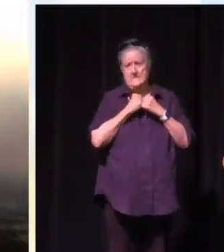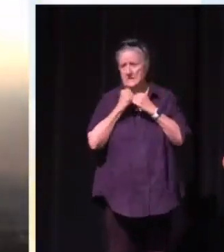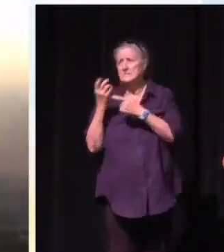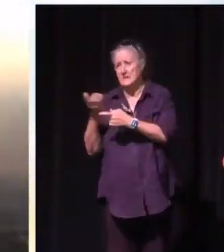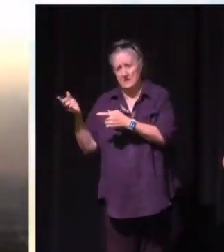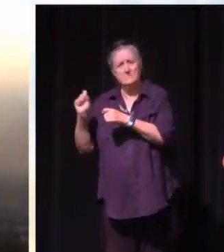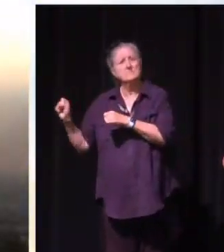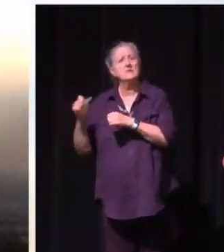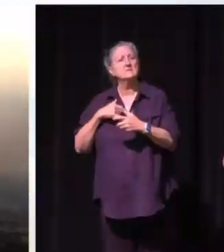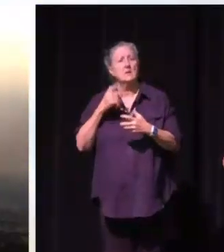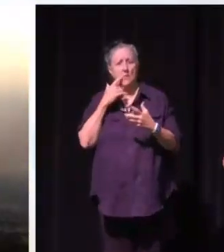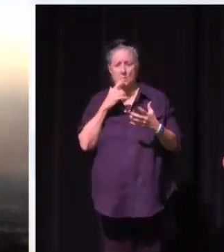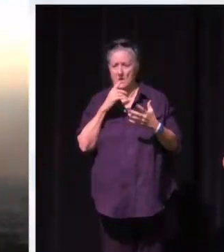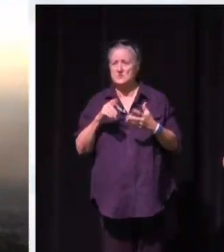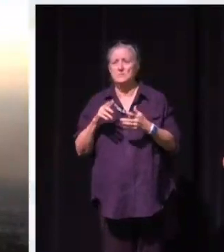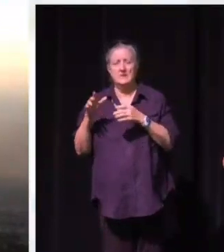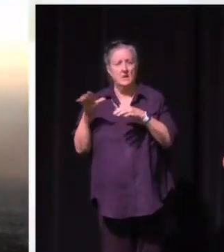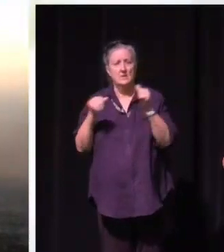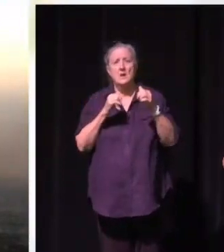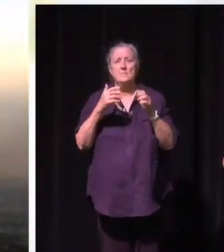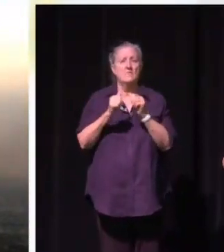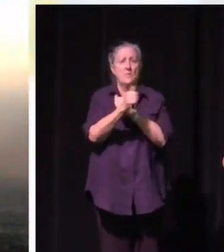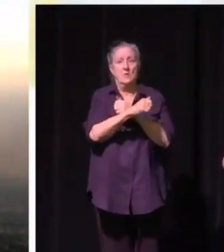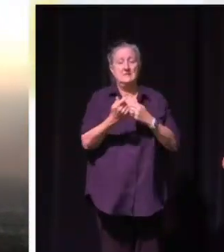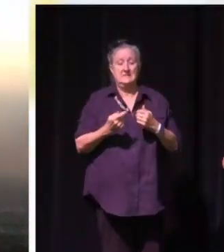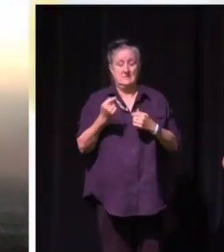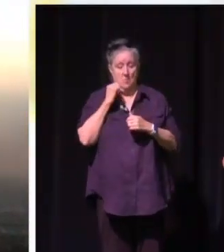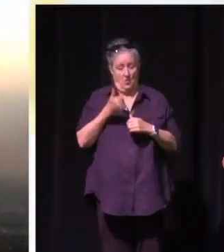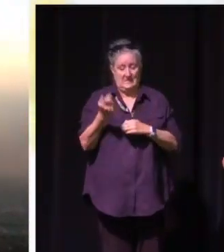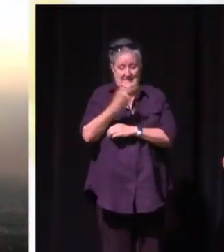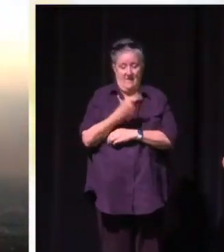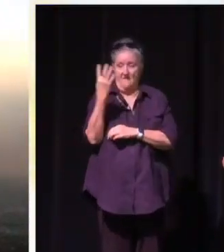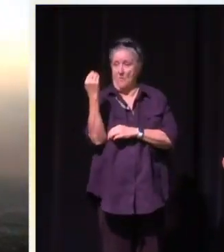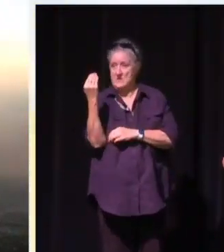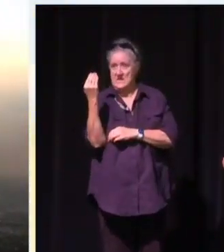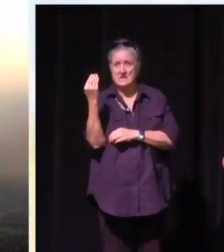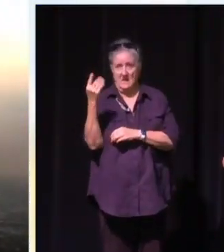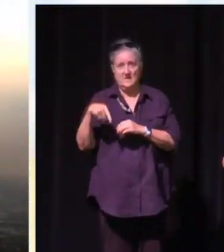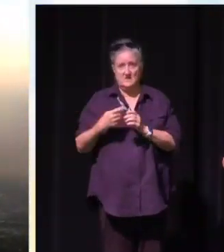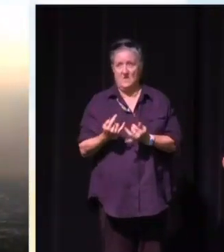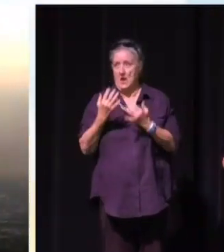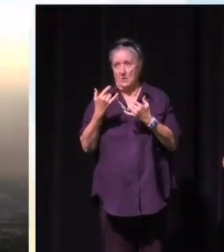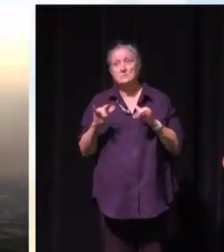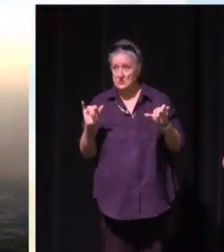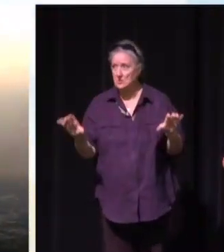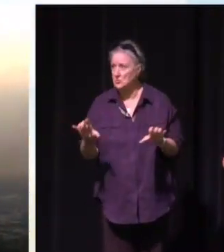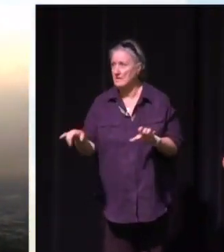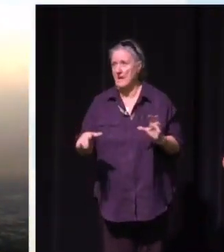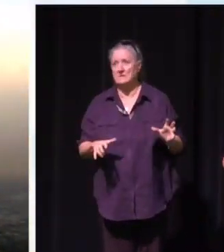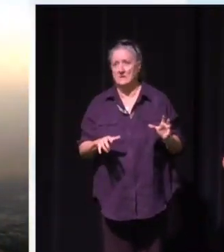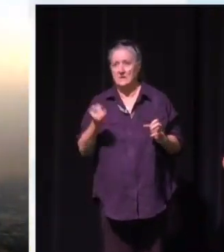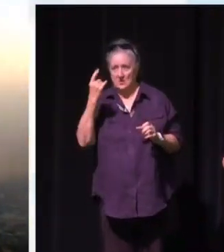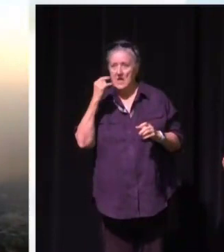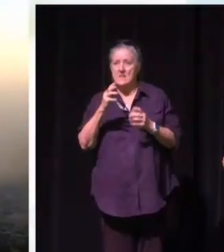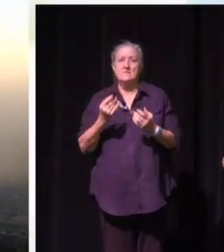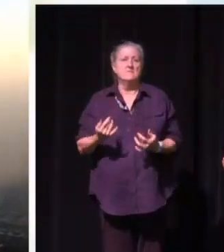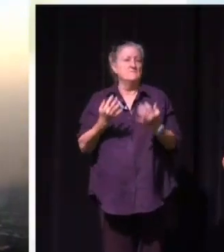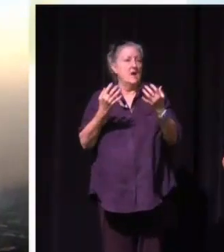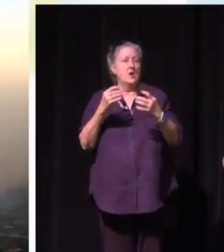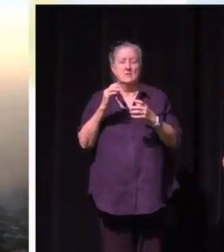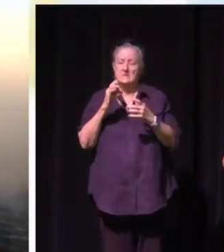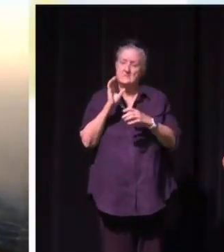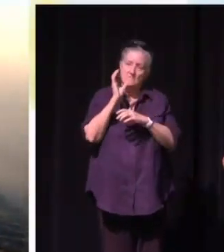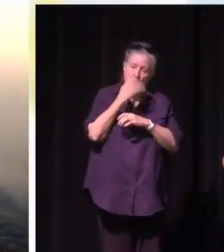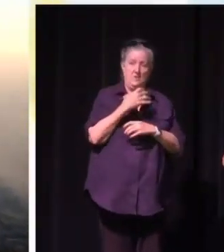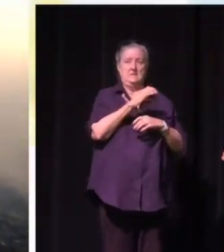out in front of it as far as we can. Tomorrow's day 14 of this fire, and we're still doing this. So understand that this fire is doing some things that are making it